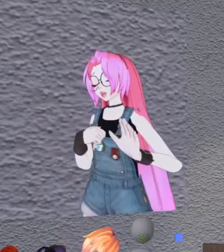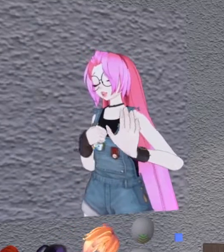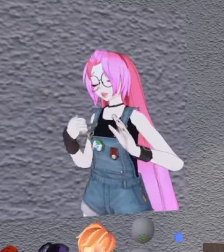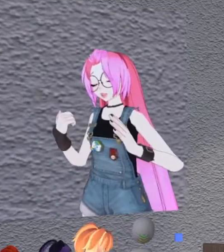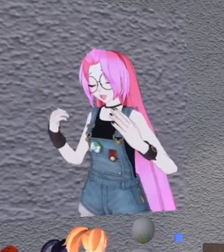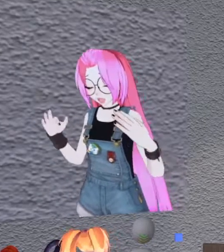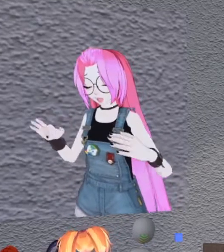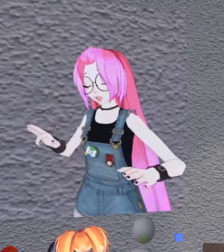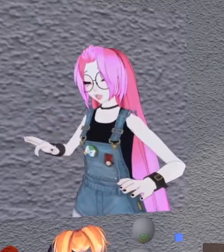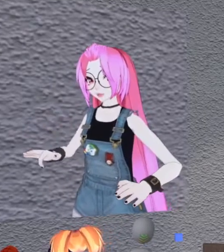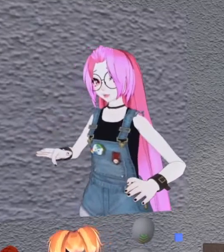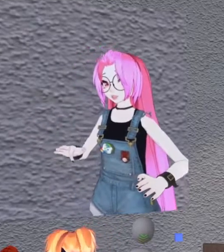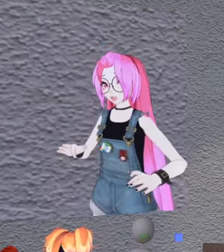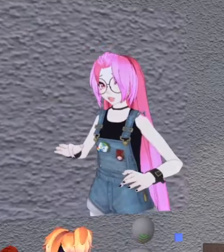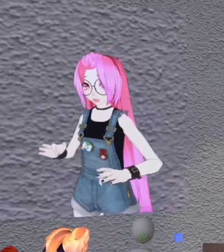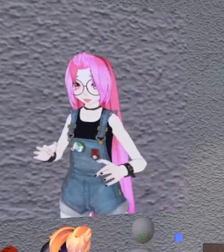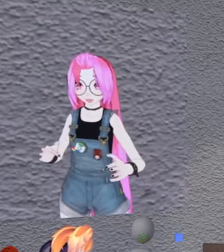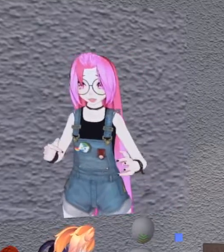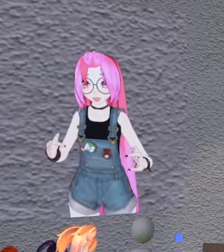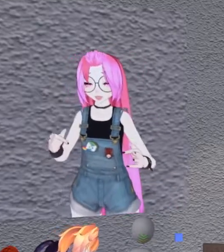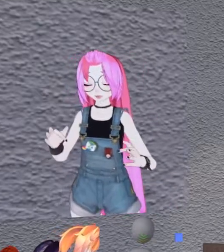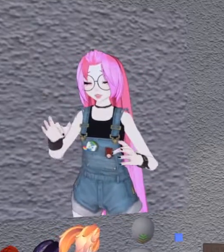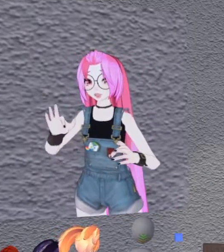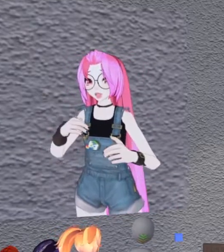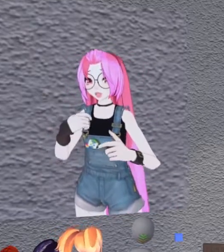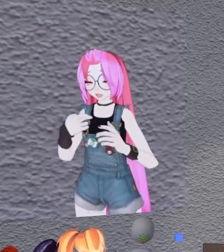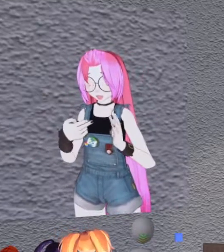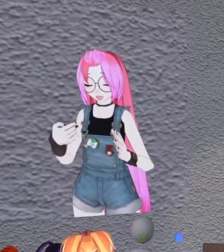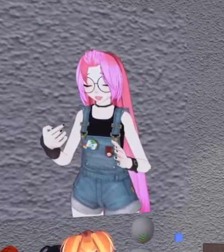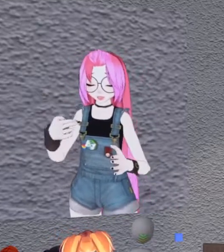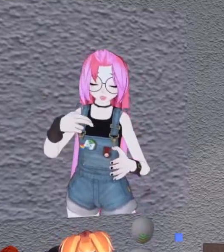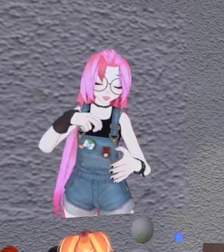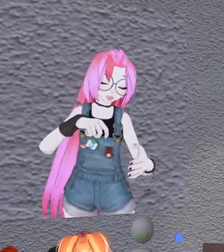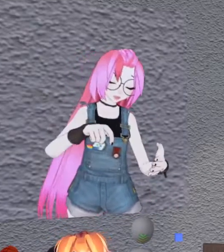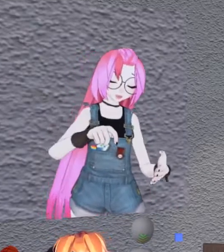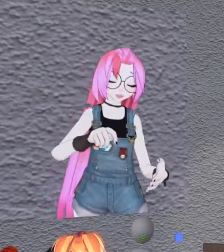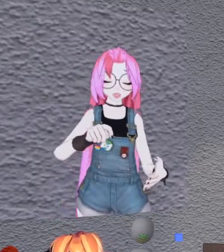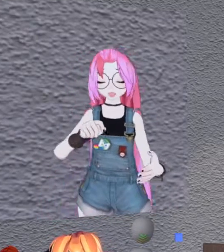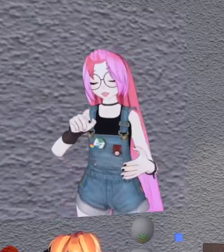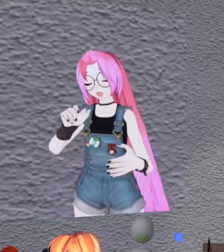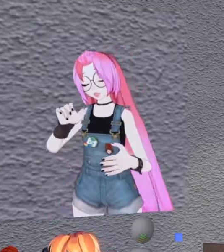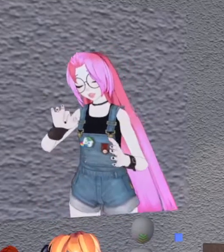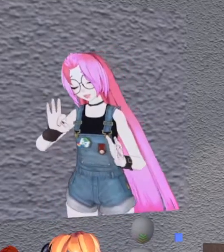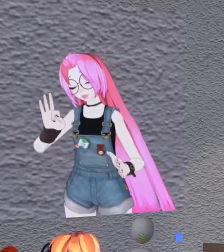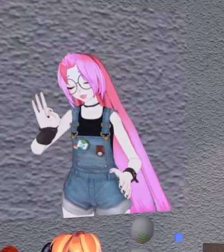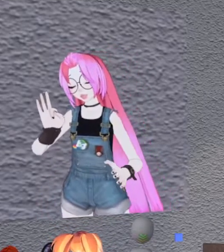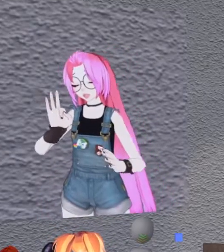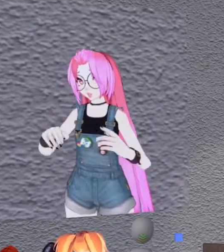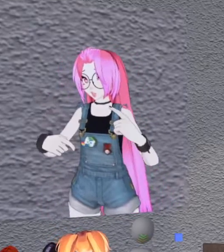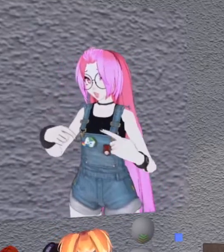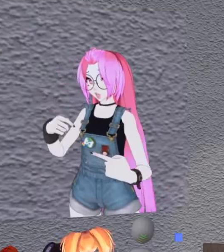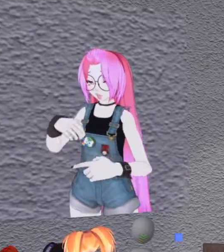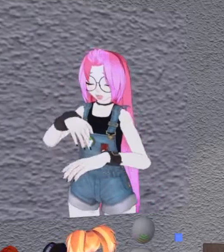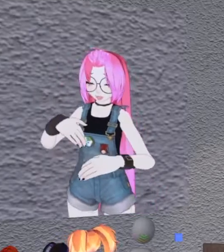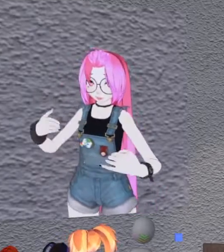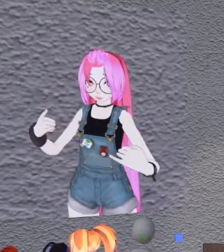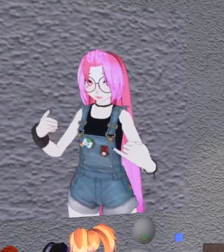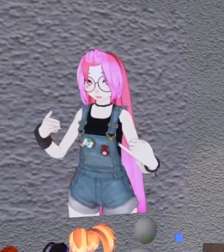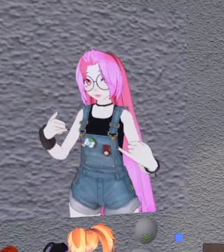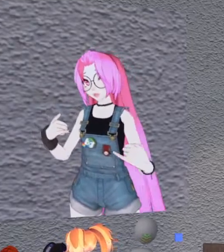I just don't. Like and and then honestly like if I looked it up and I could find the sign for it like online, there's